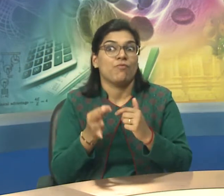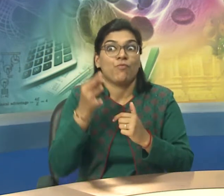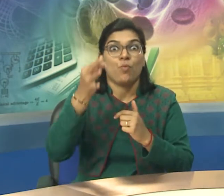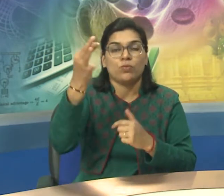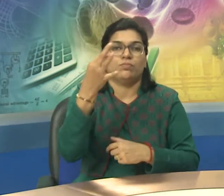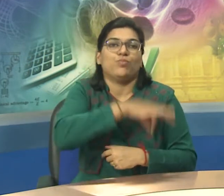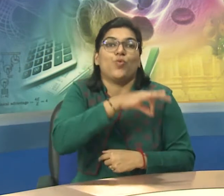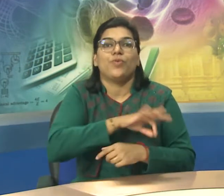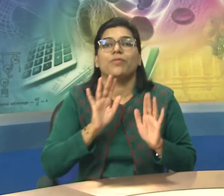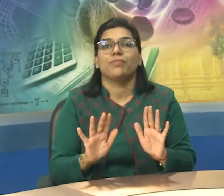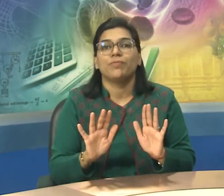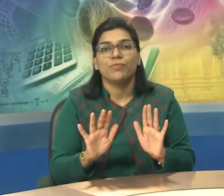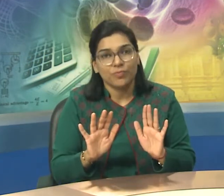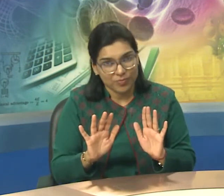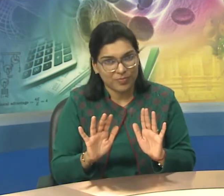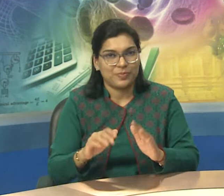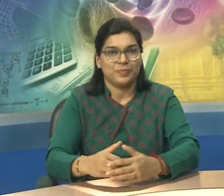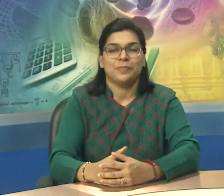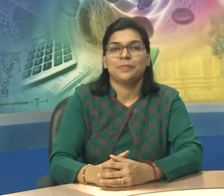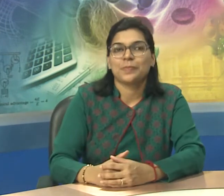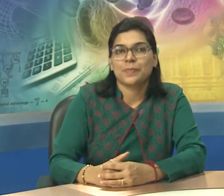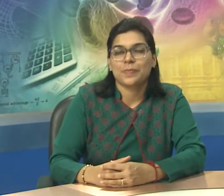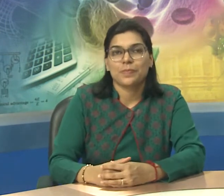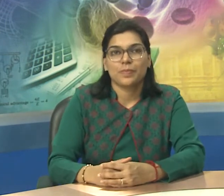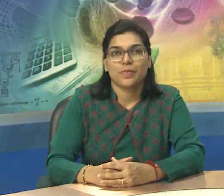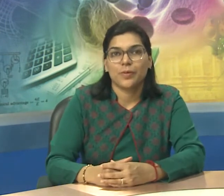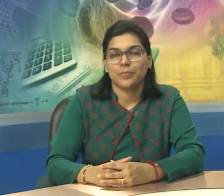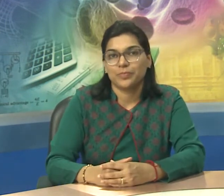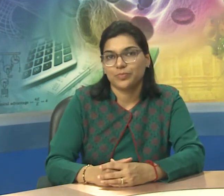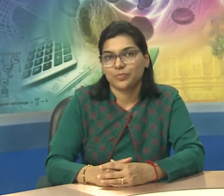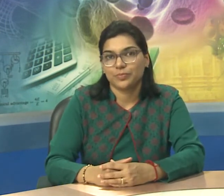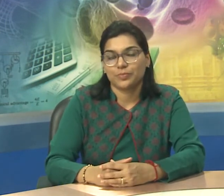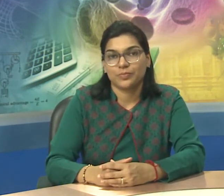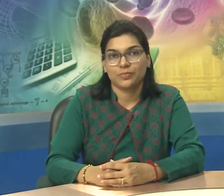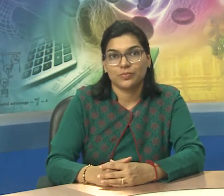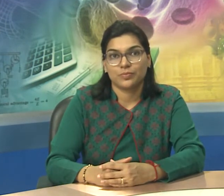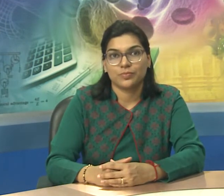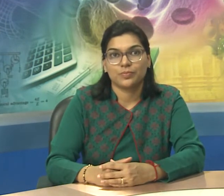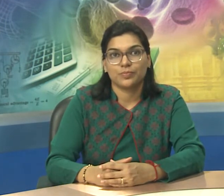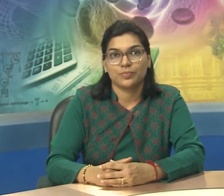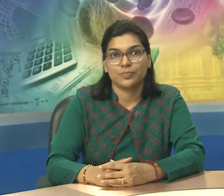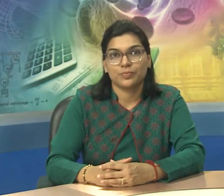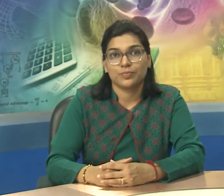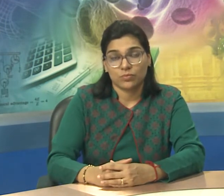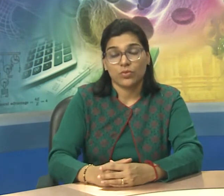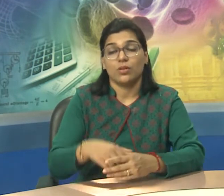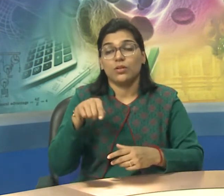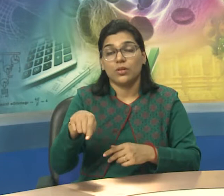KPO's knowledge processing unit because of its favorable advantage and future scope.